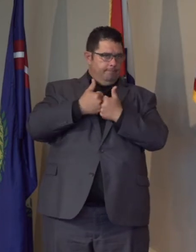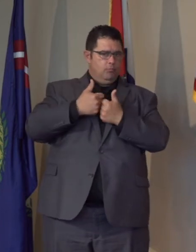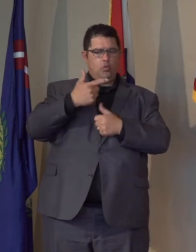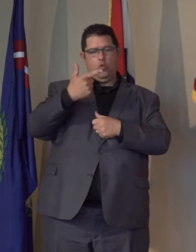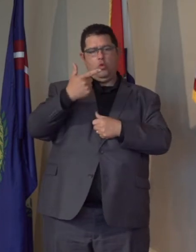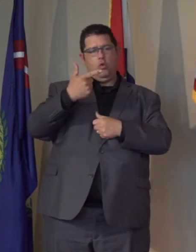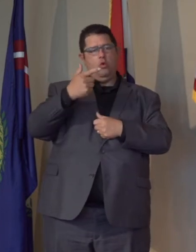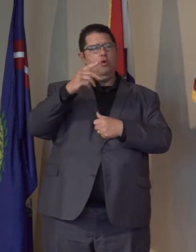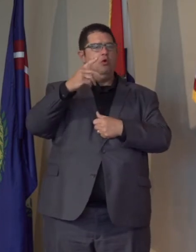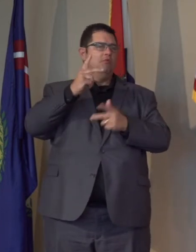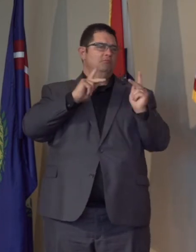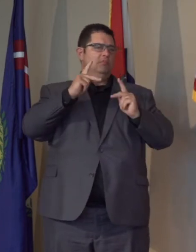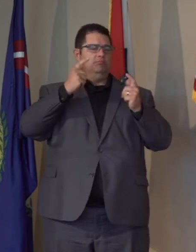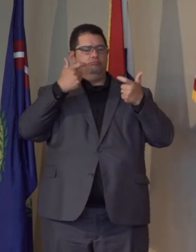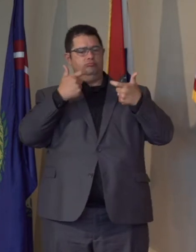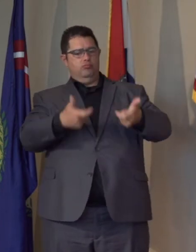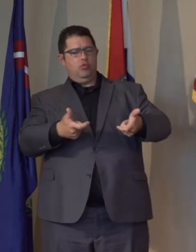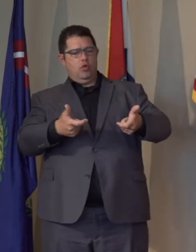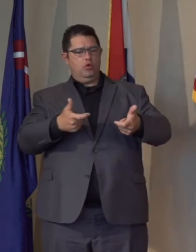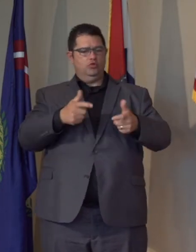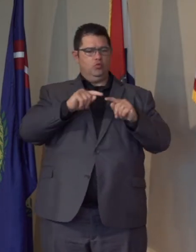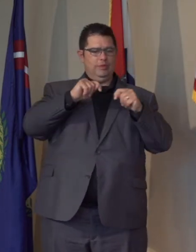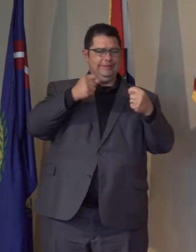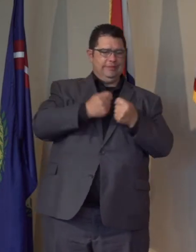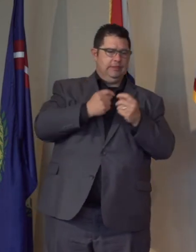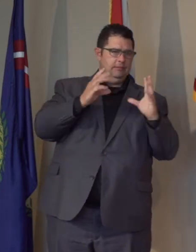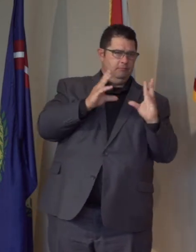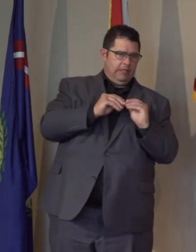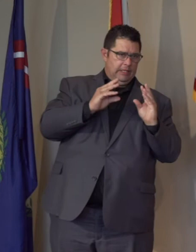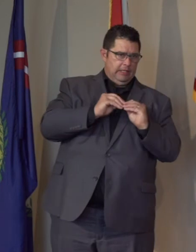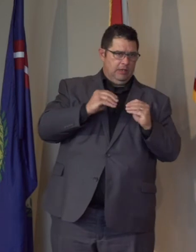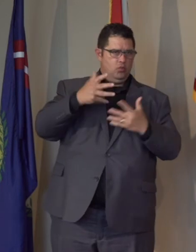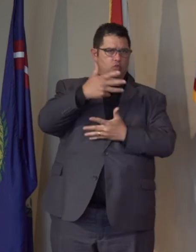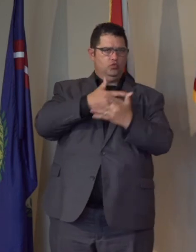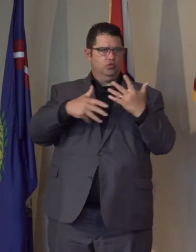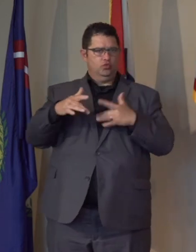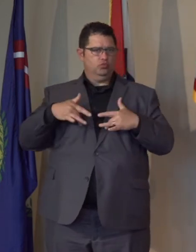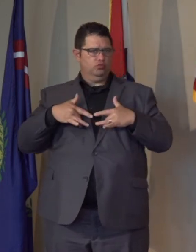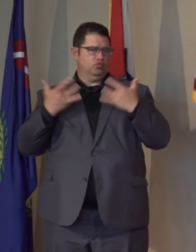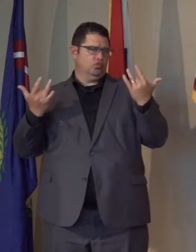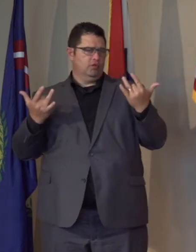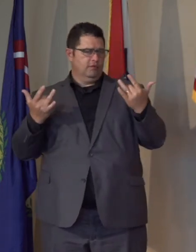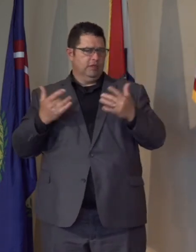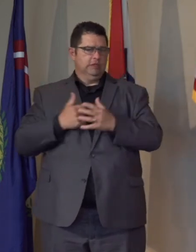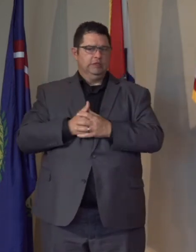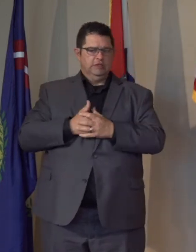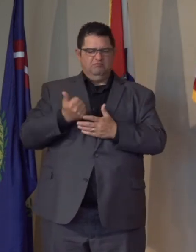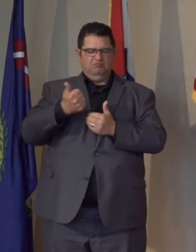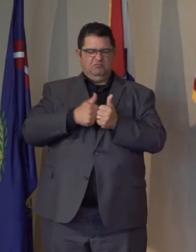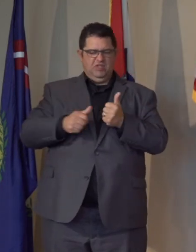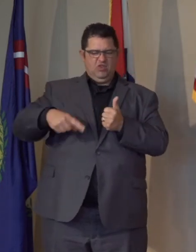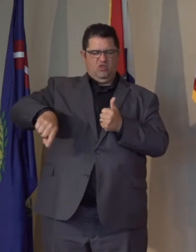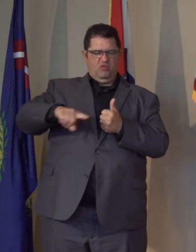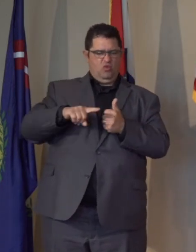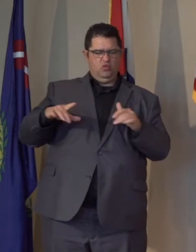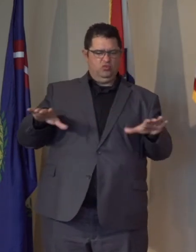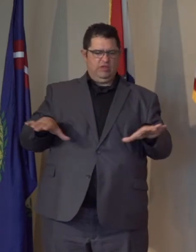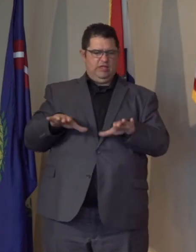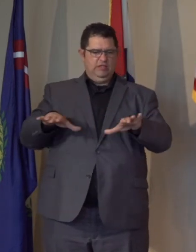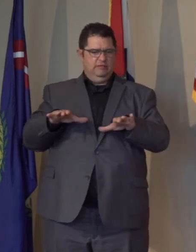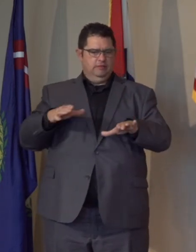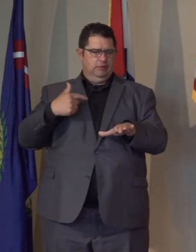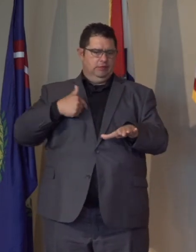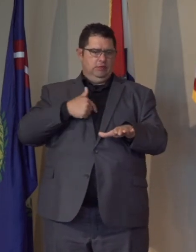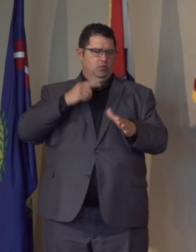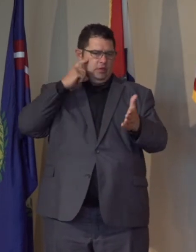fans or team meetings or team social events or any of those events that we identified several weeks ago as high